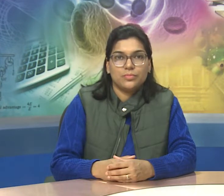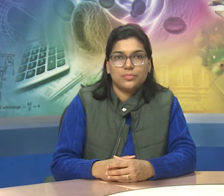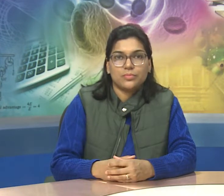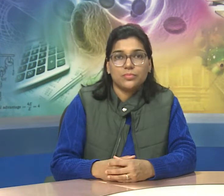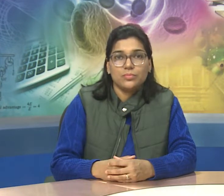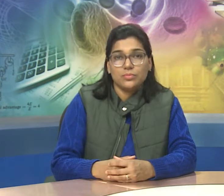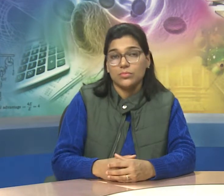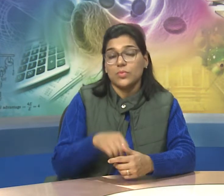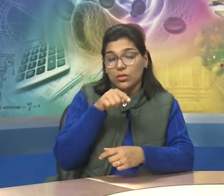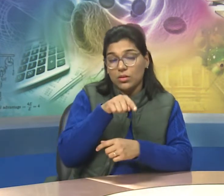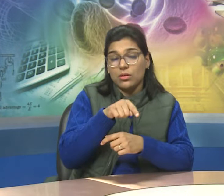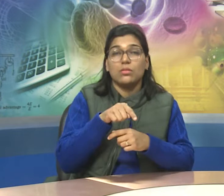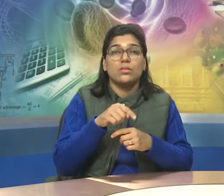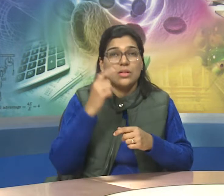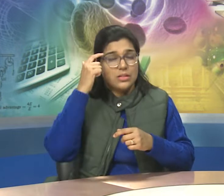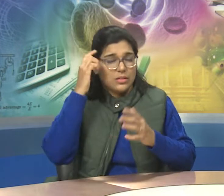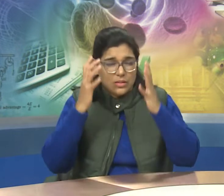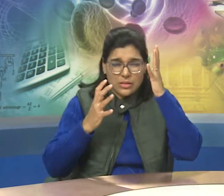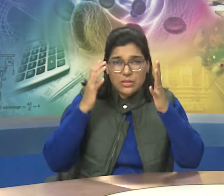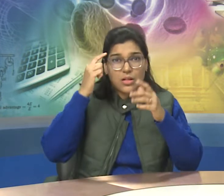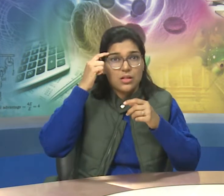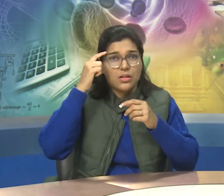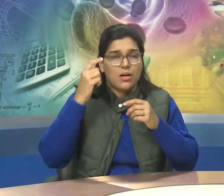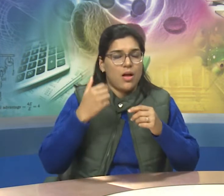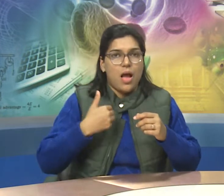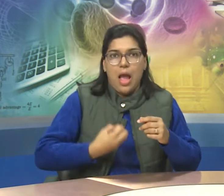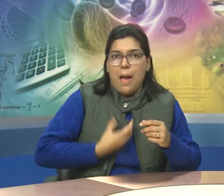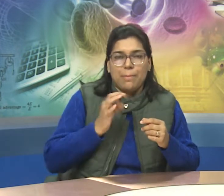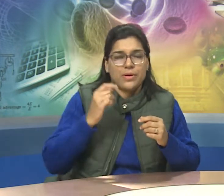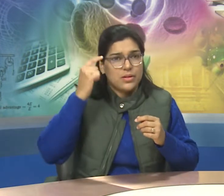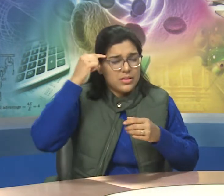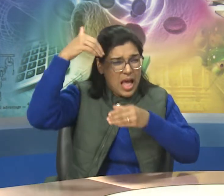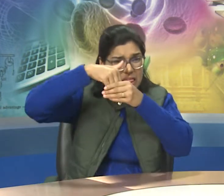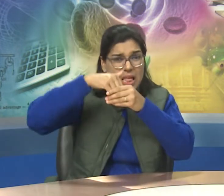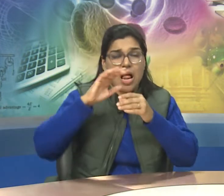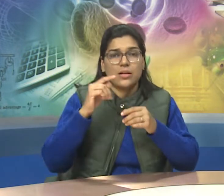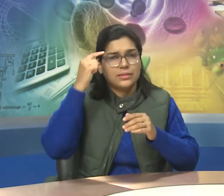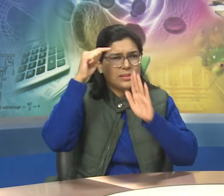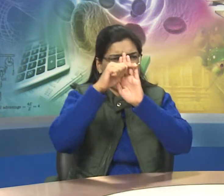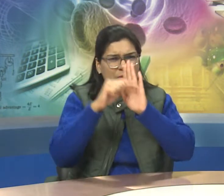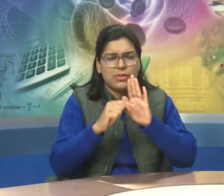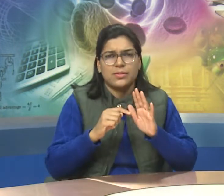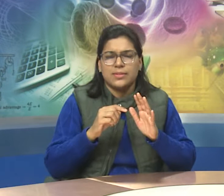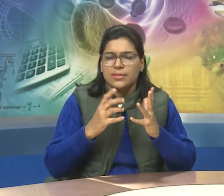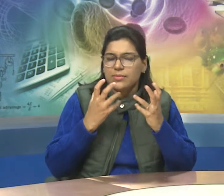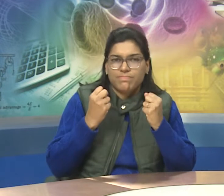change. This situation leads to stress. No